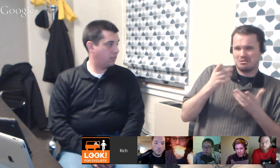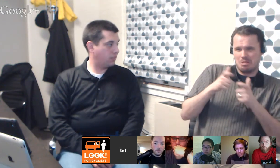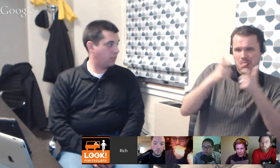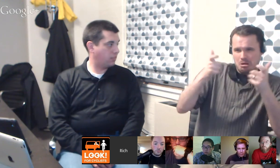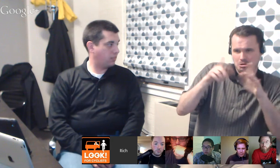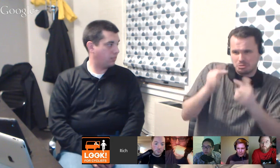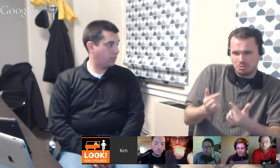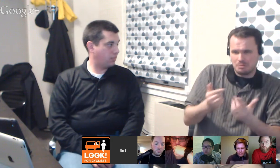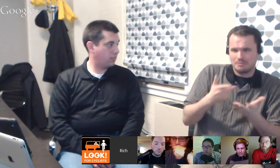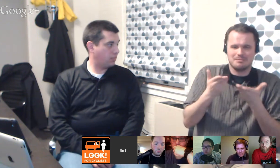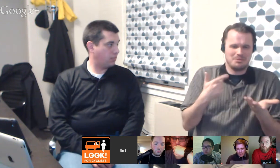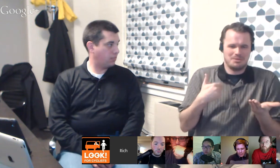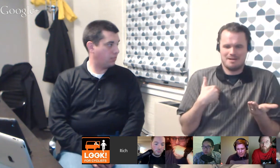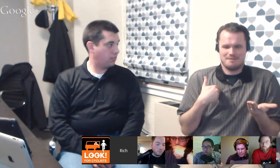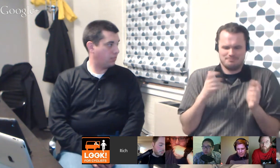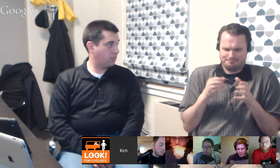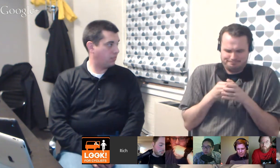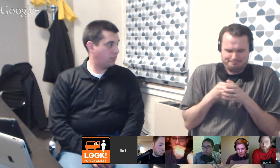mentioning, maybe we just have